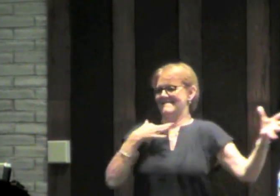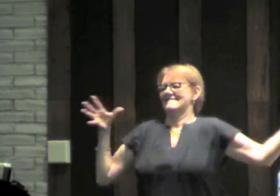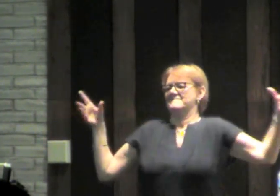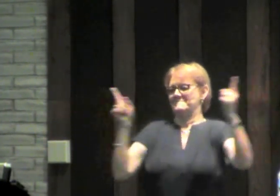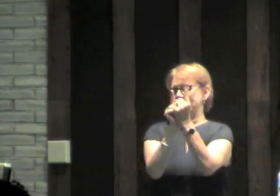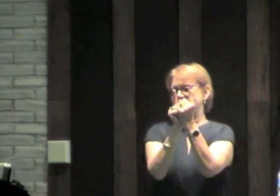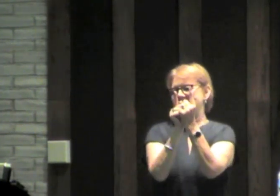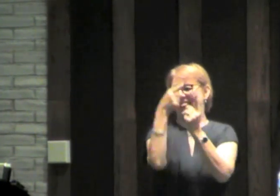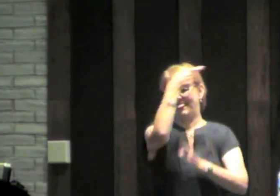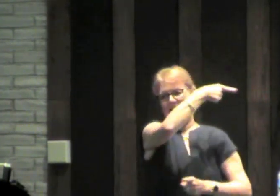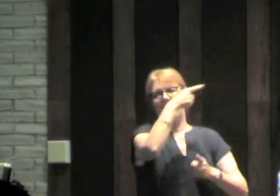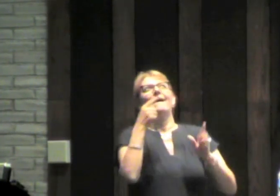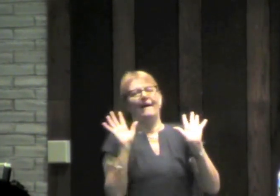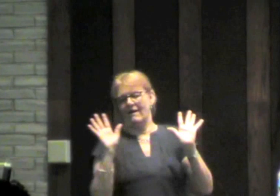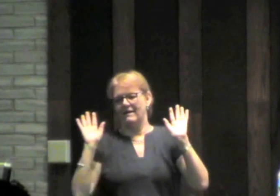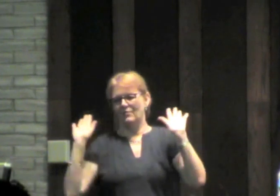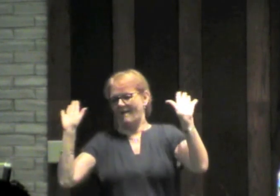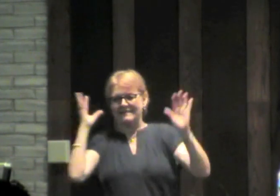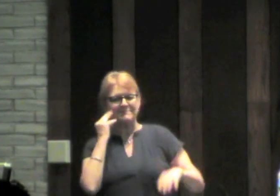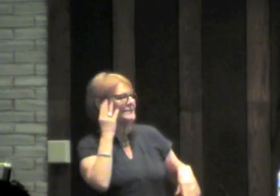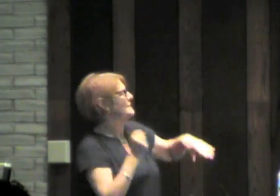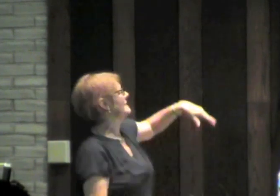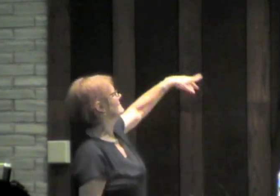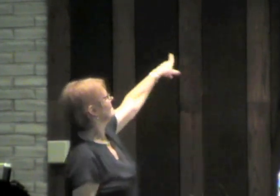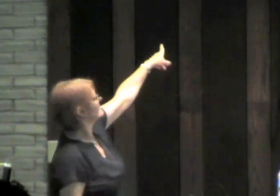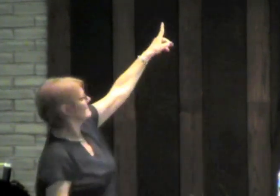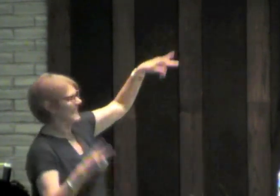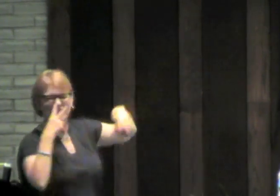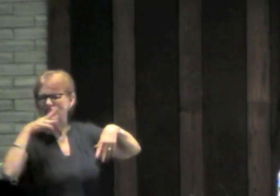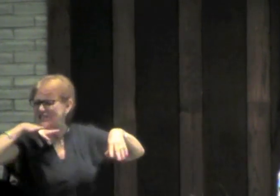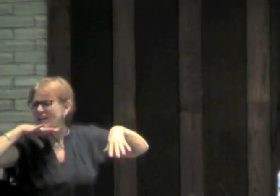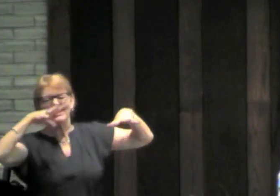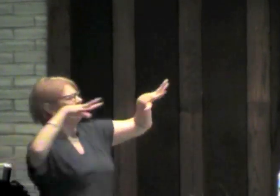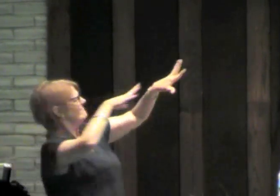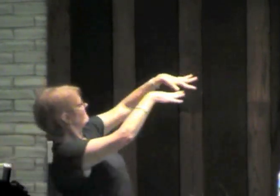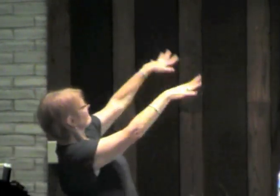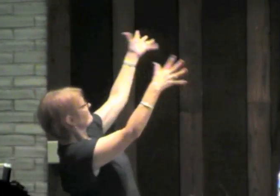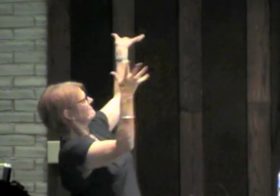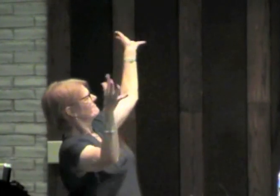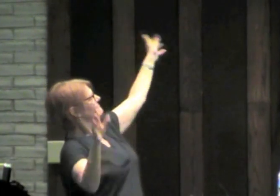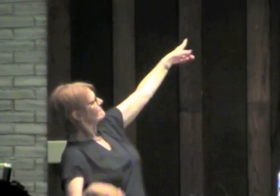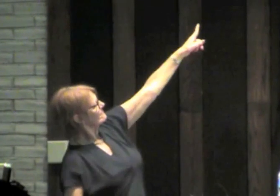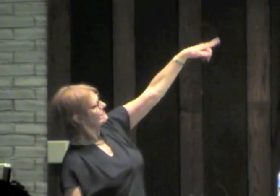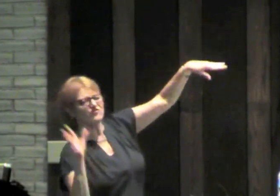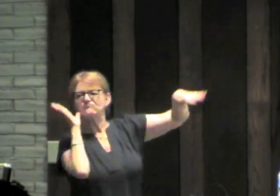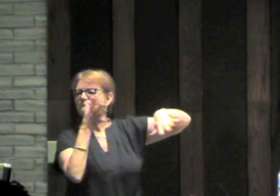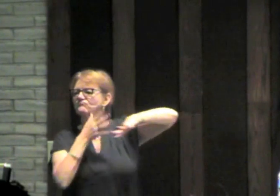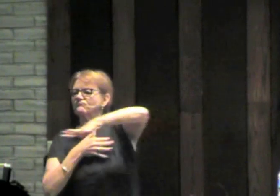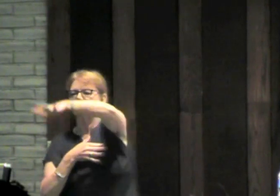on that family. And so they arranged for us to meet the deaf family that was there. And that was a really wonderful experience. But you can see how trashy it